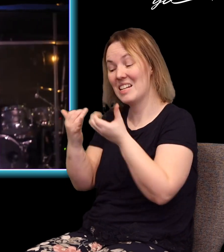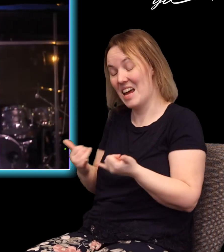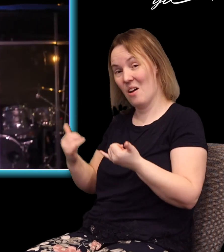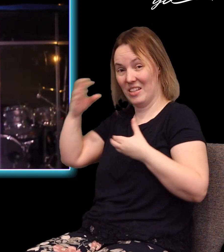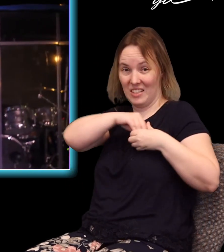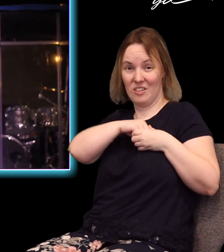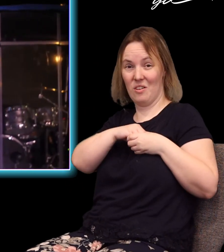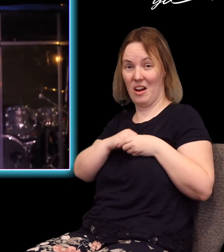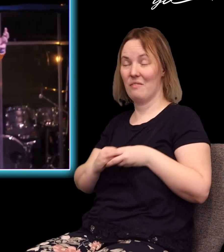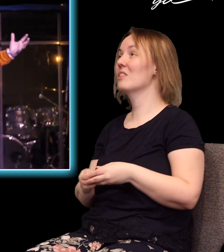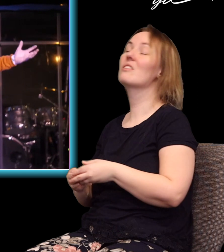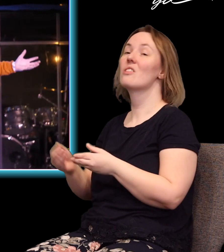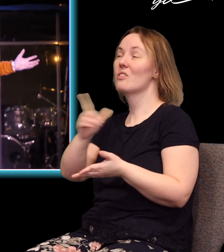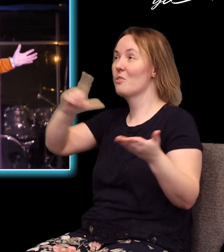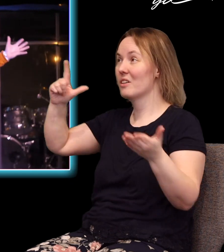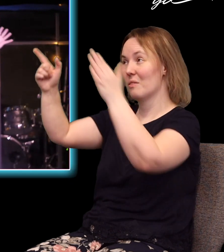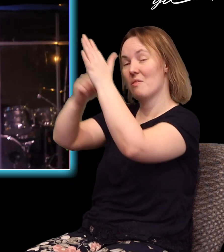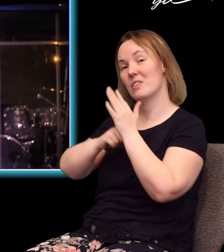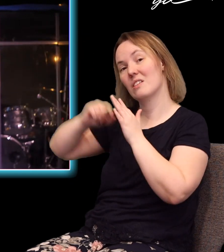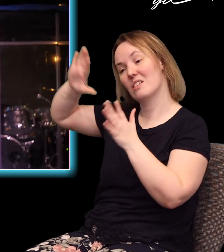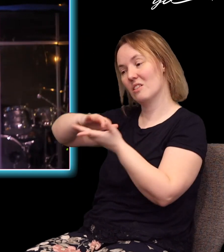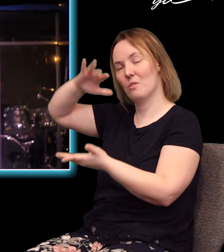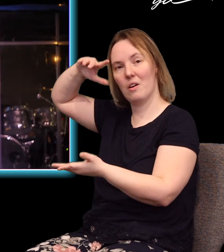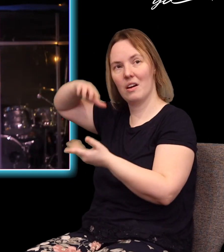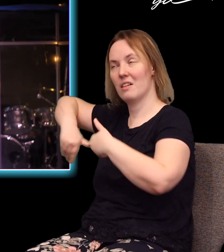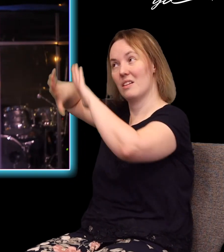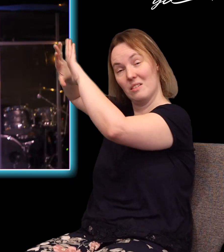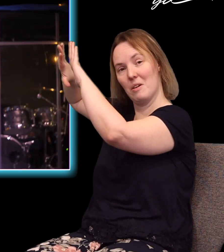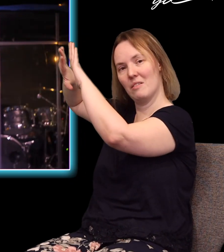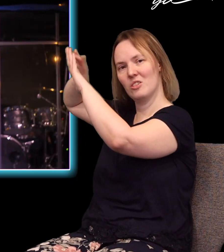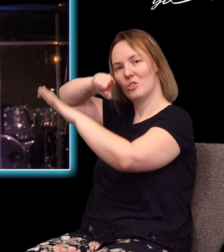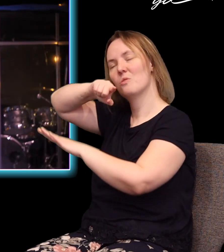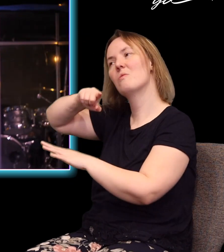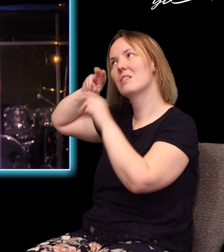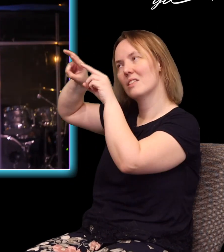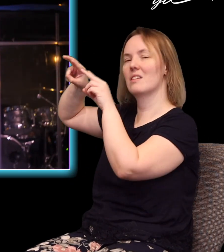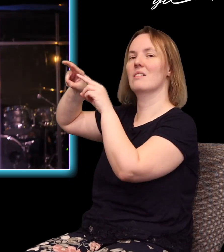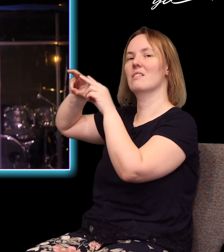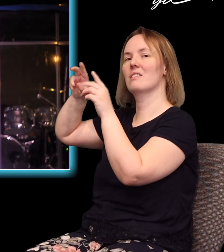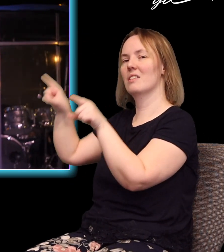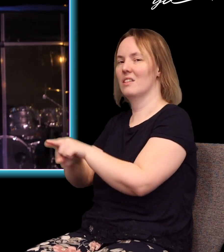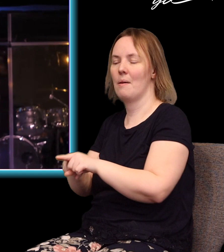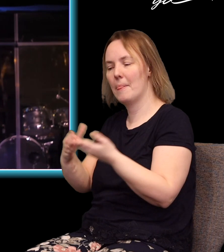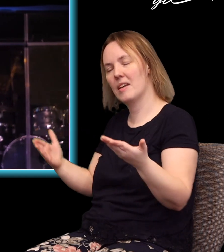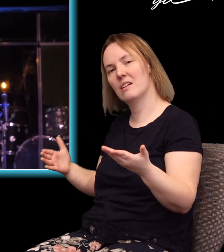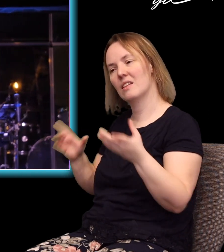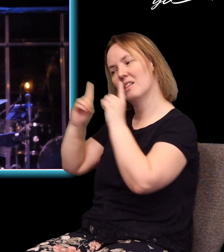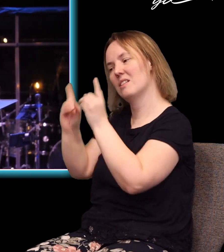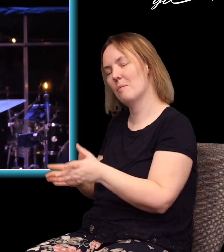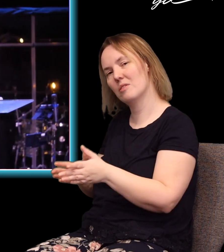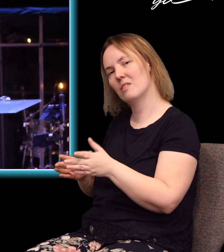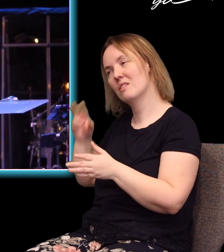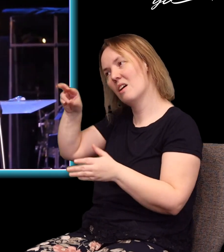the Lord could reveal his glory like he did on the mount, you would see the exact same thing that the disciples saw in Jesus. In